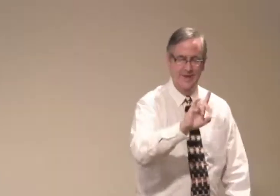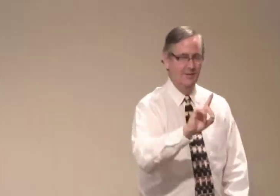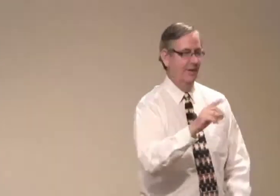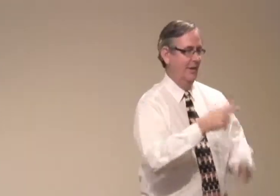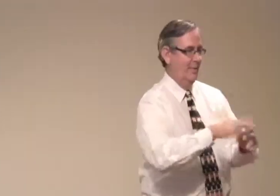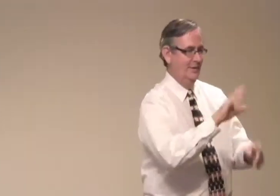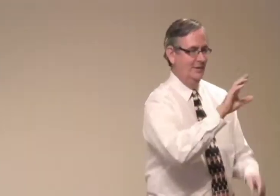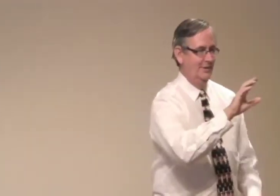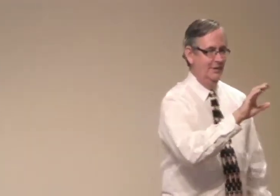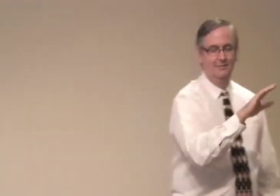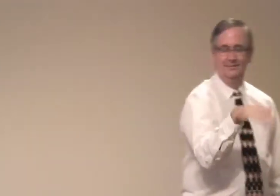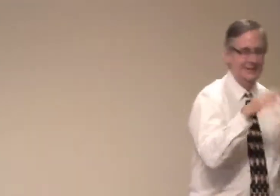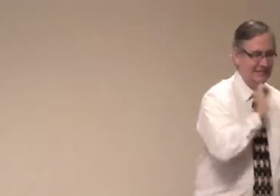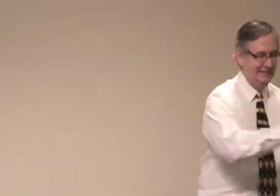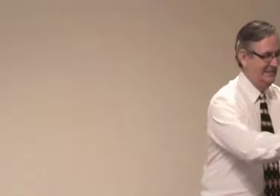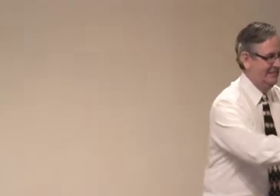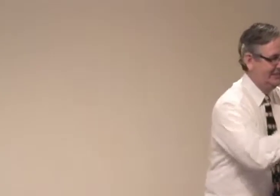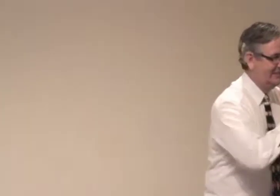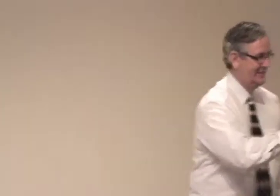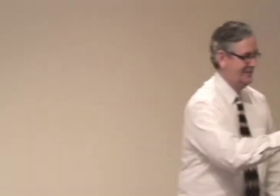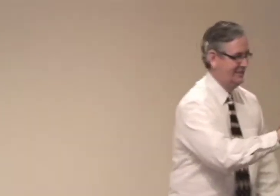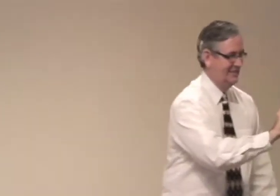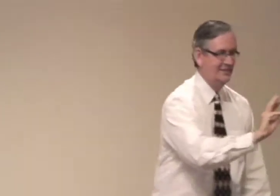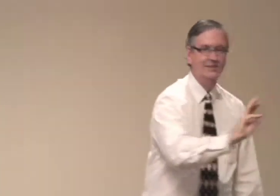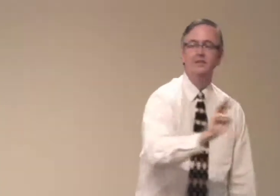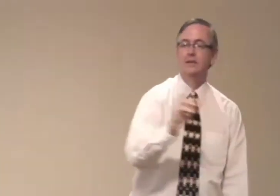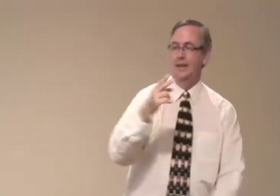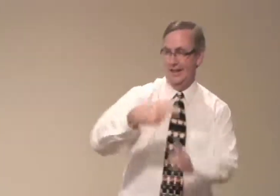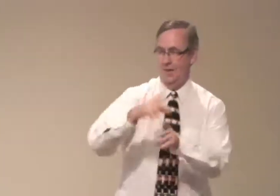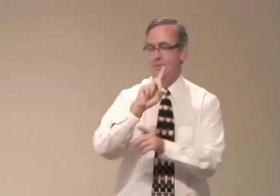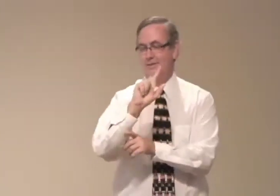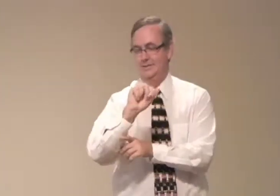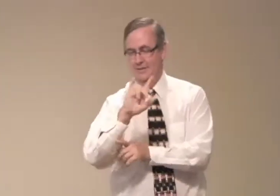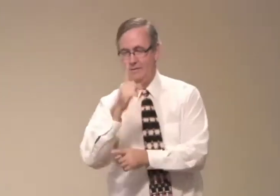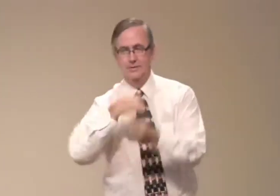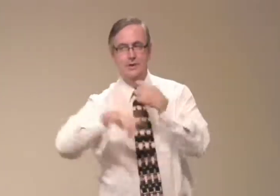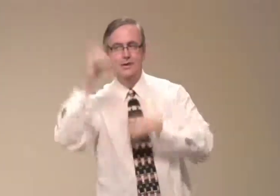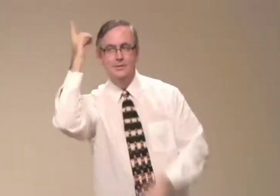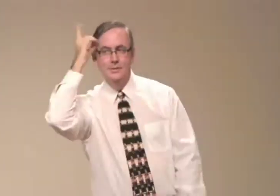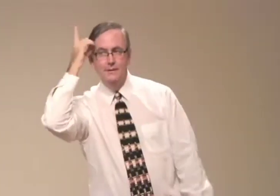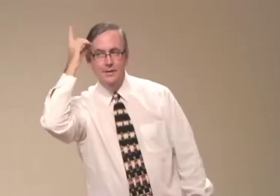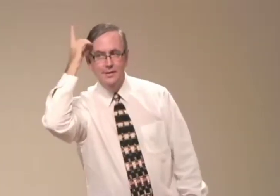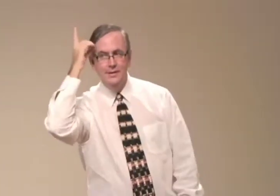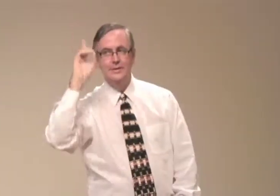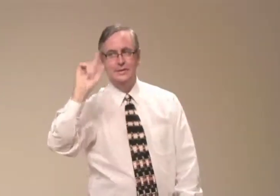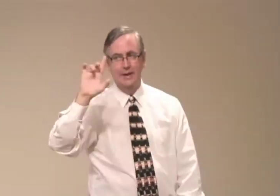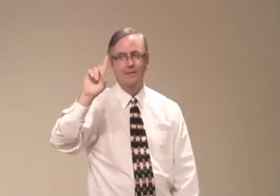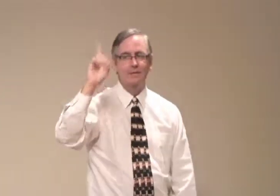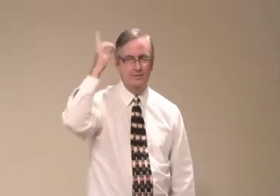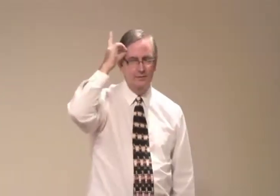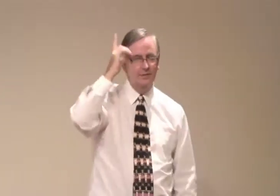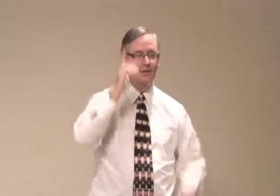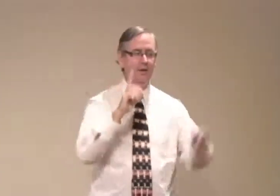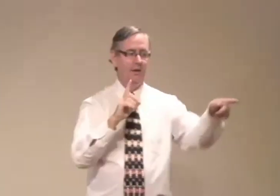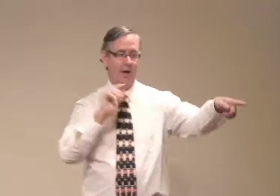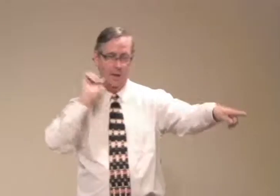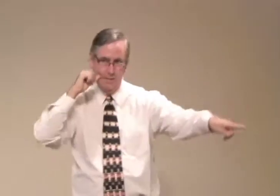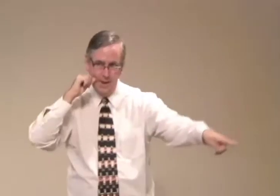Our little boy, David, is six years old, and this will be his signing, David.